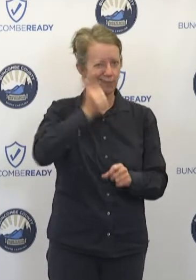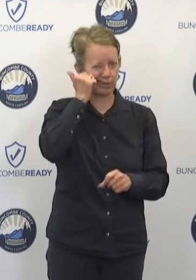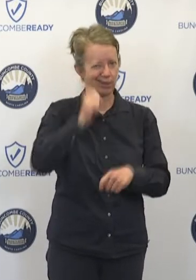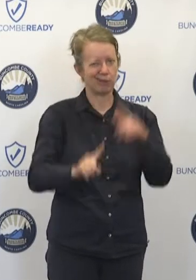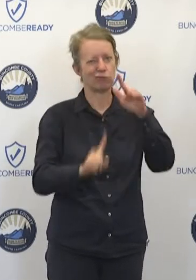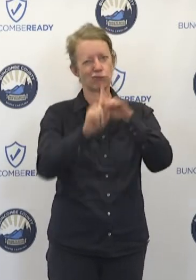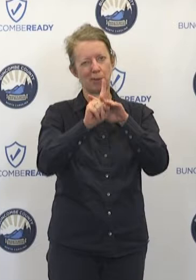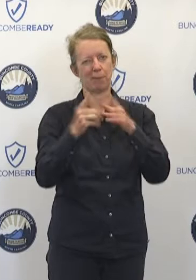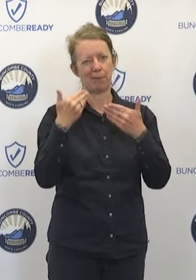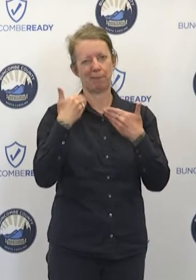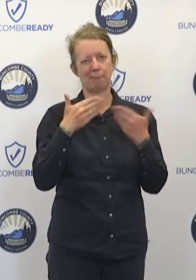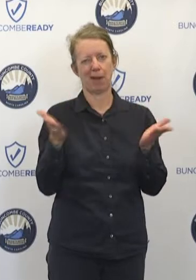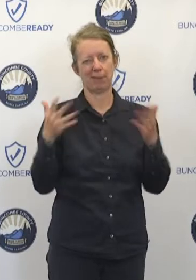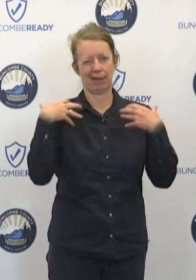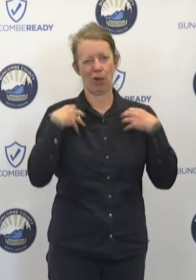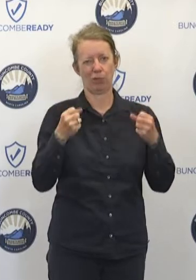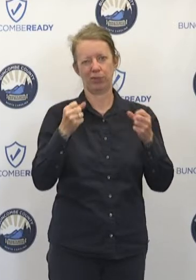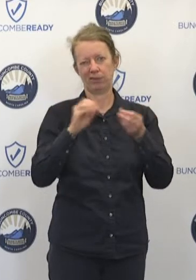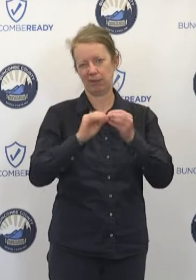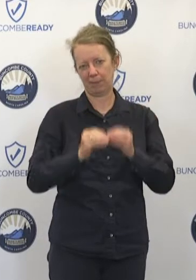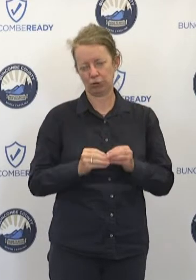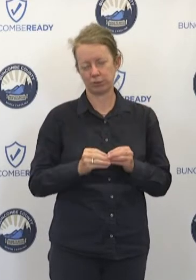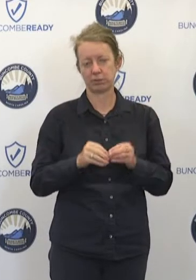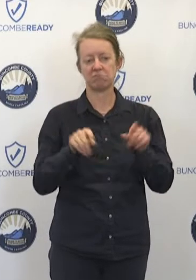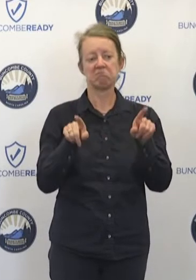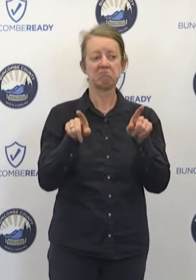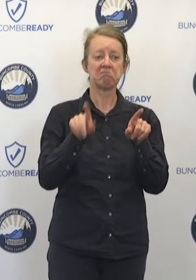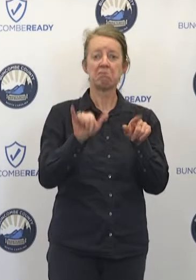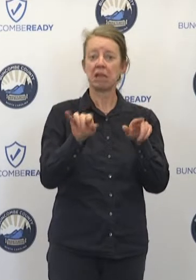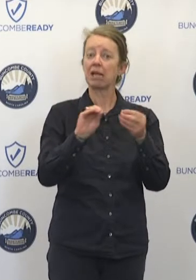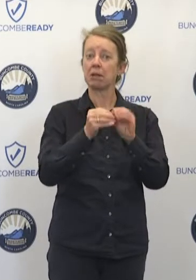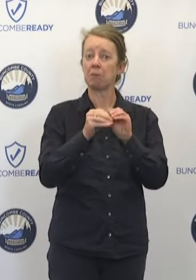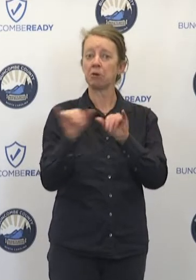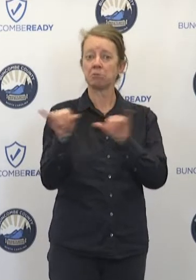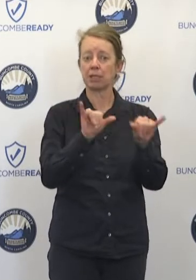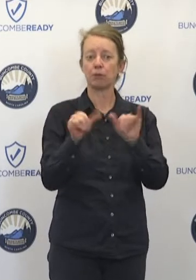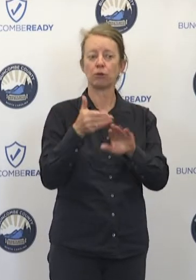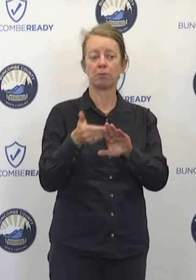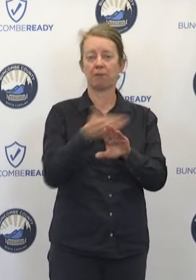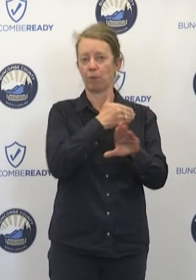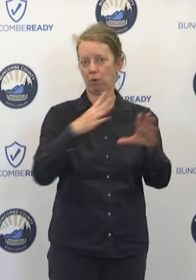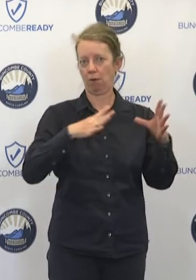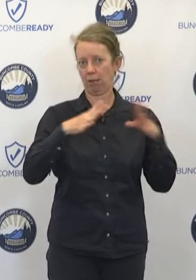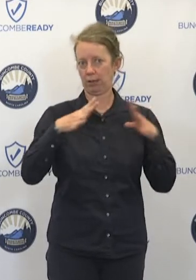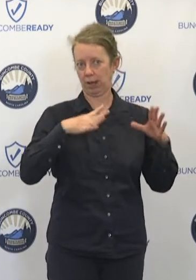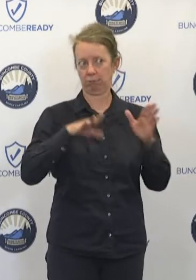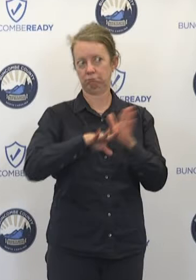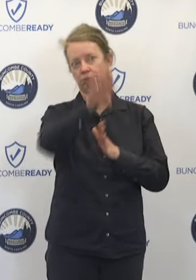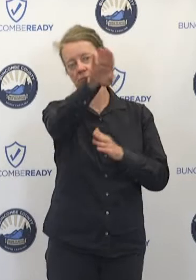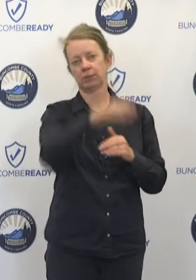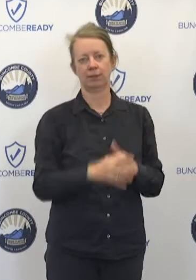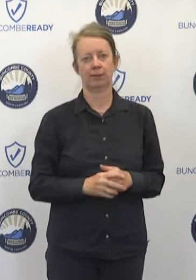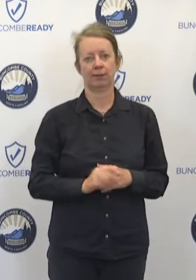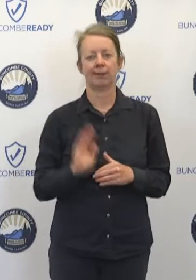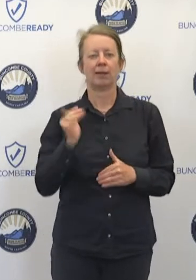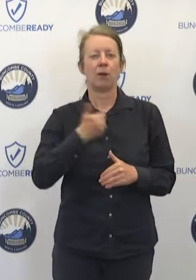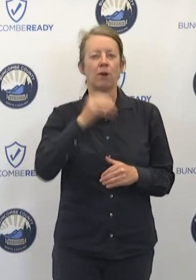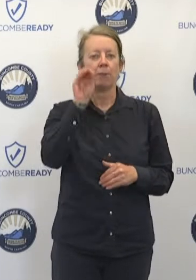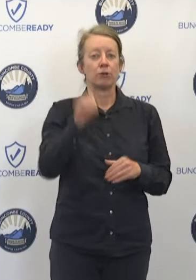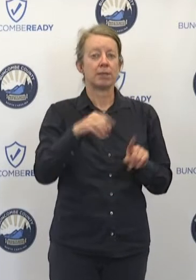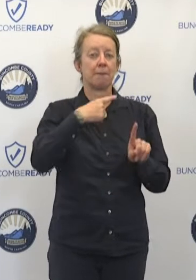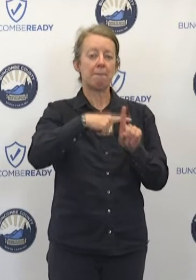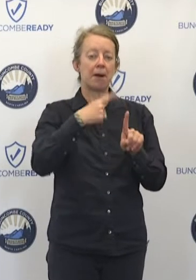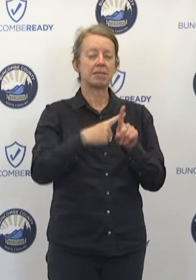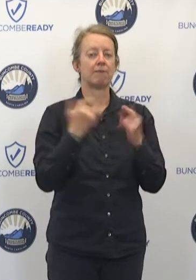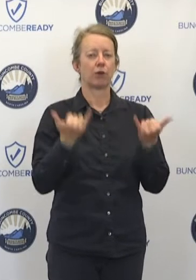workflow. Also now more similar to pre-surge values. Our percent positivity is